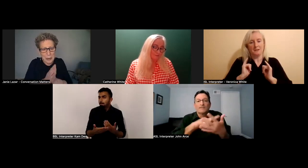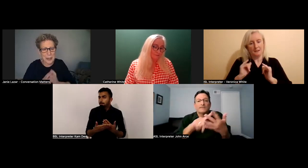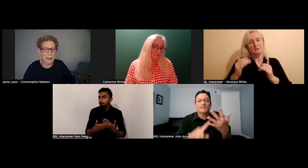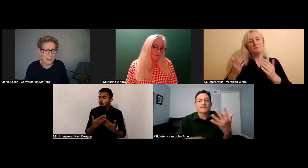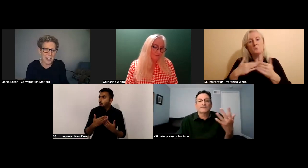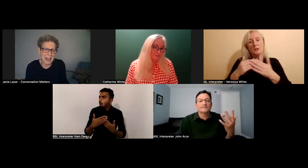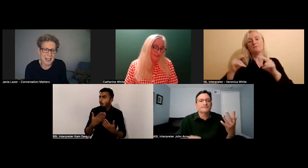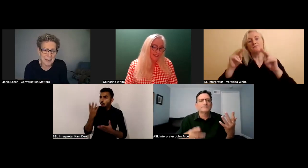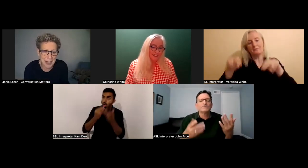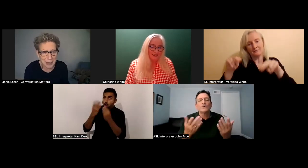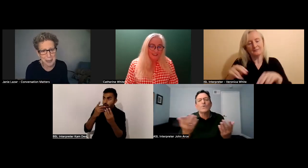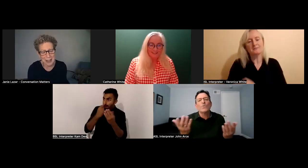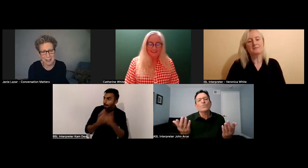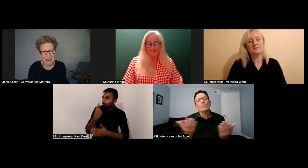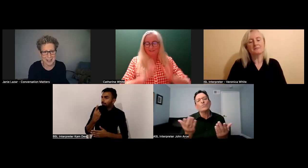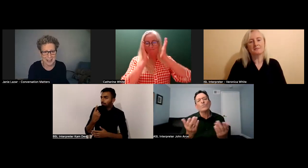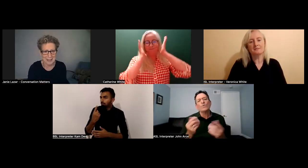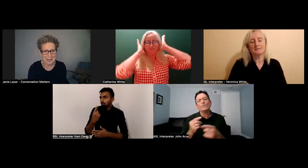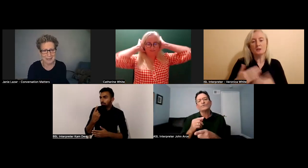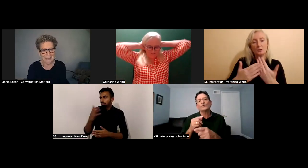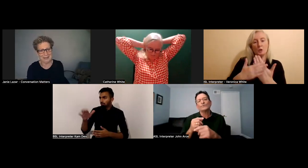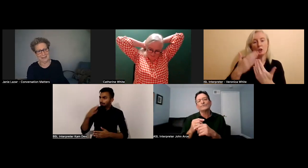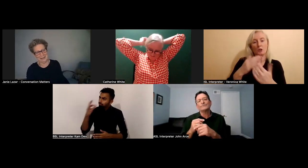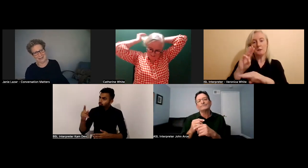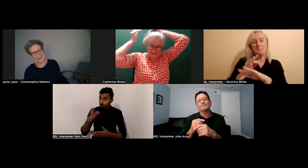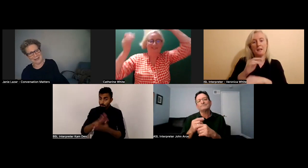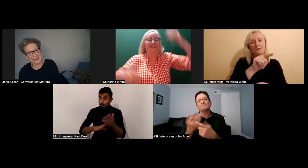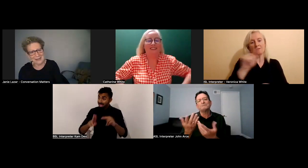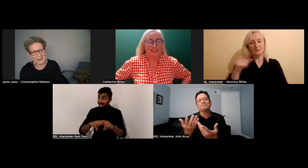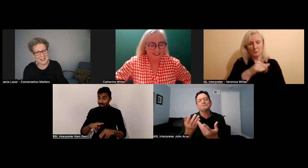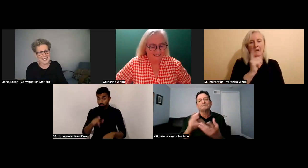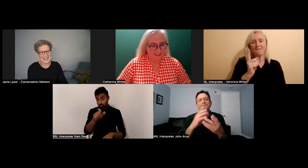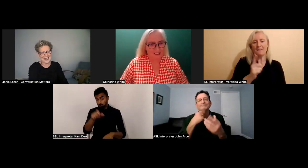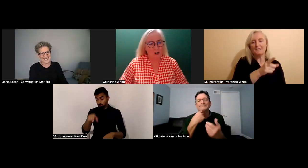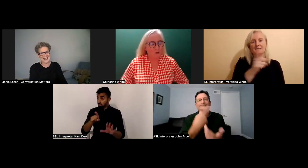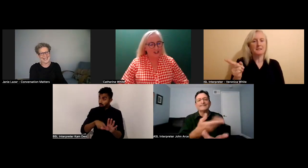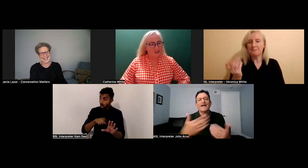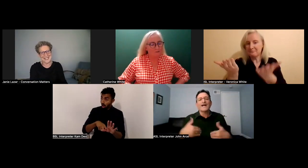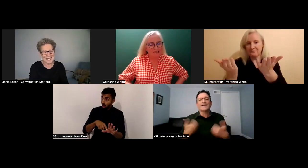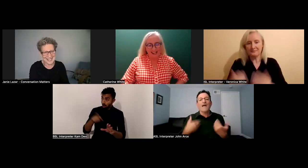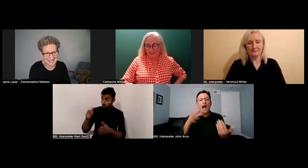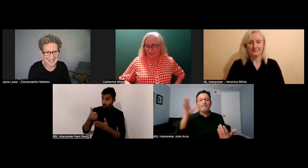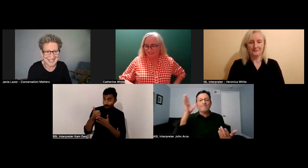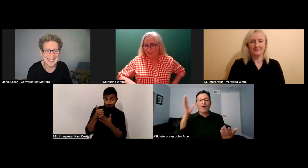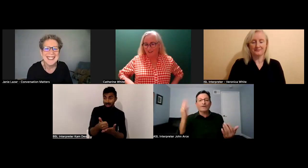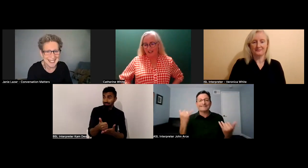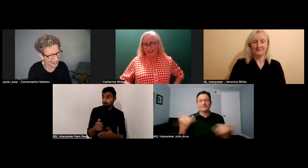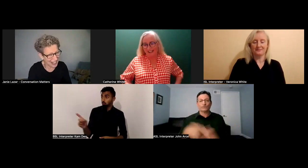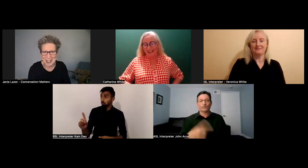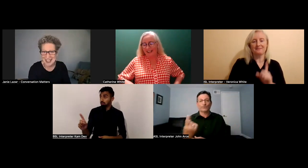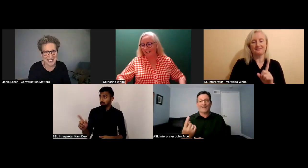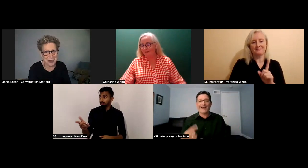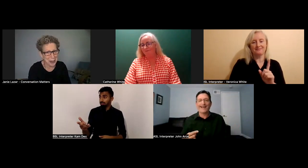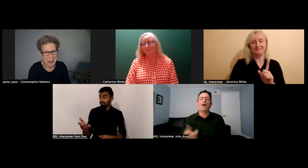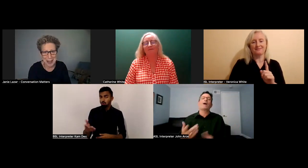So what would you advise young parents? Oh, small question, big answer.